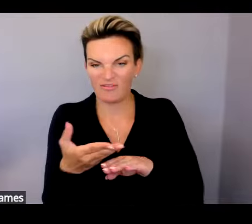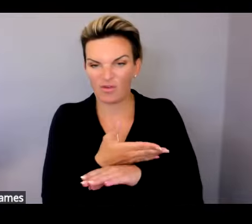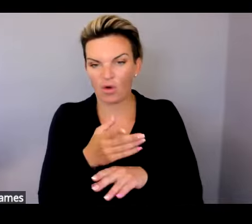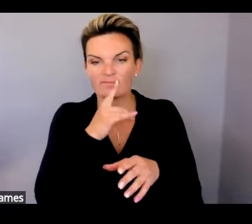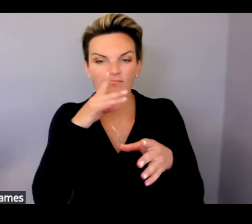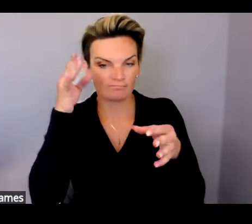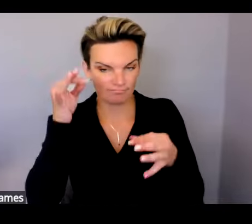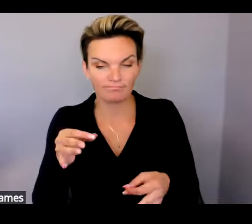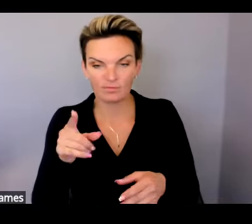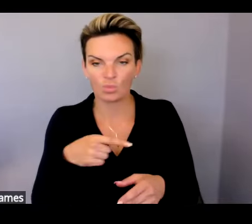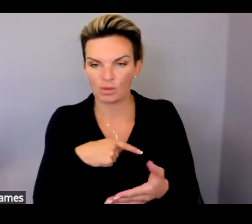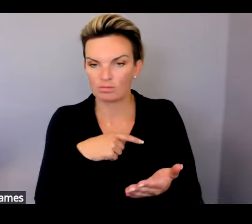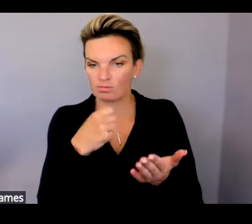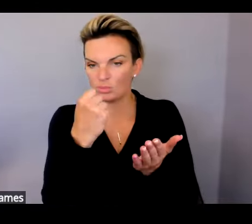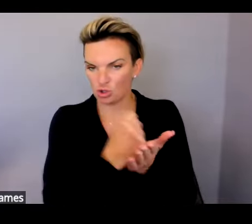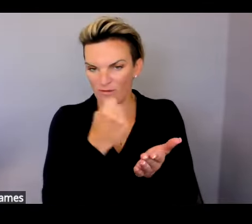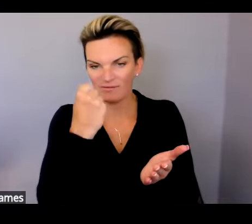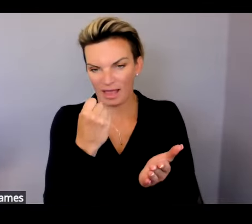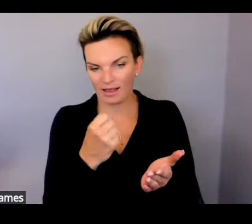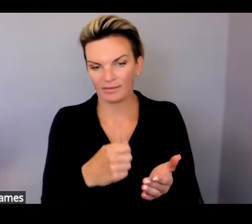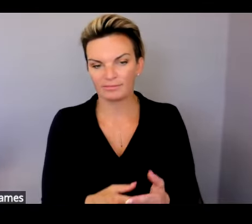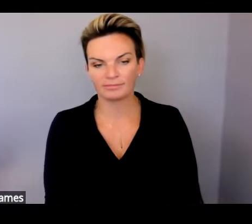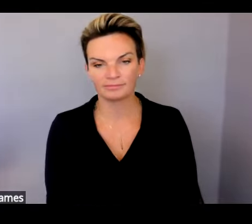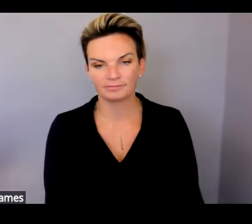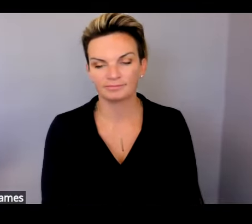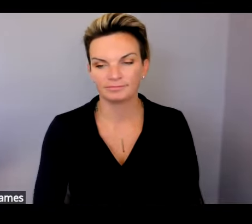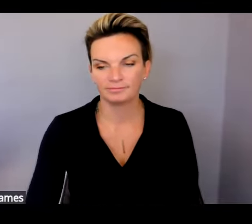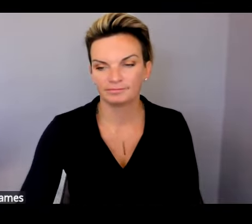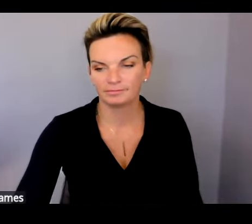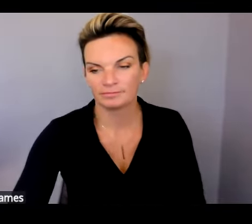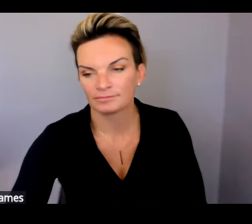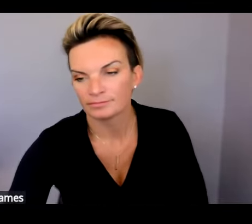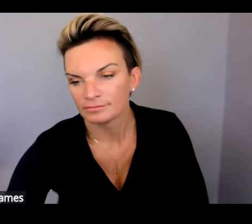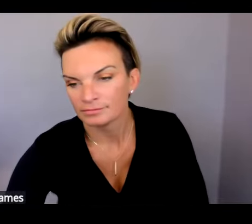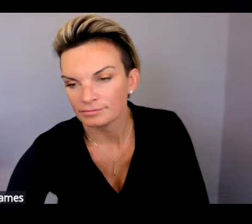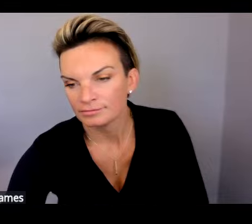certify a proposal. Thank you, Mr. Chair.